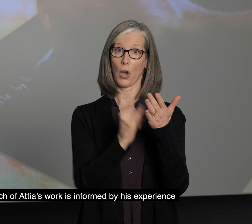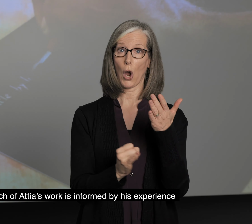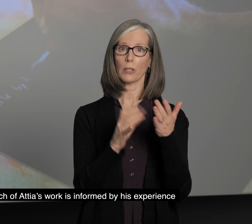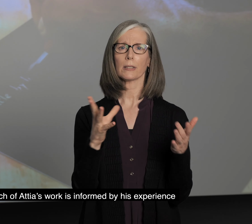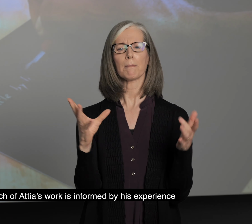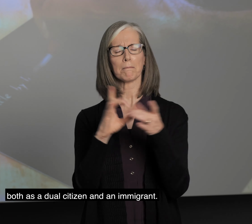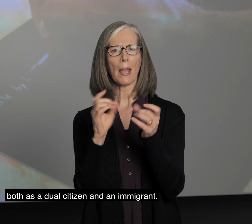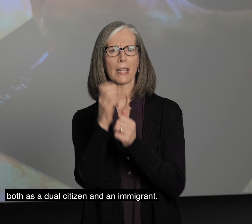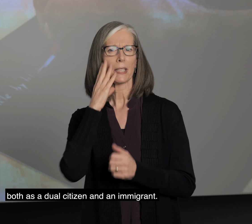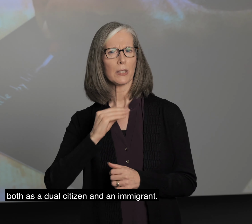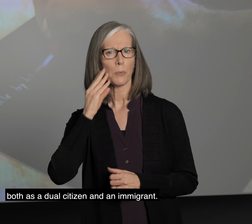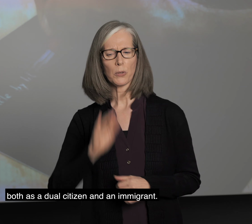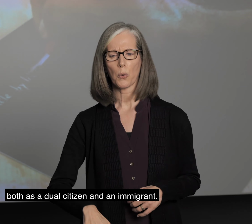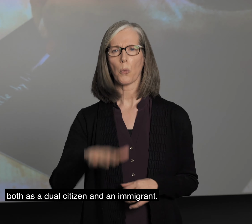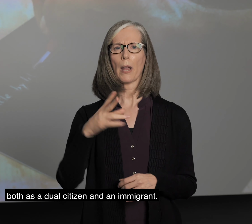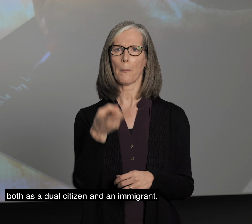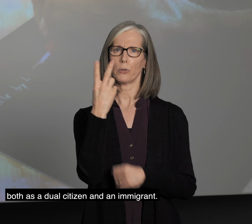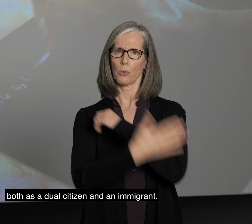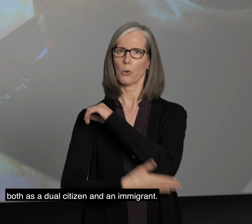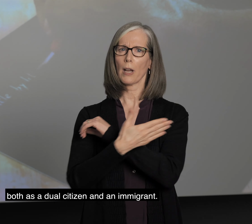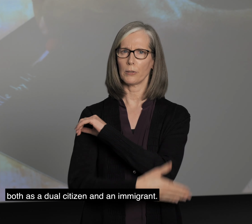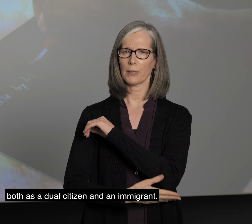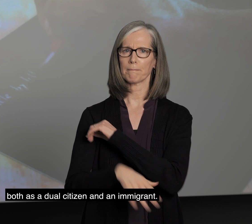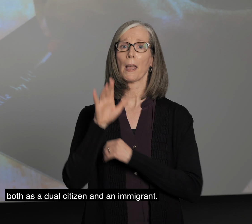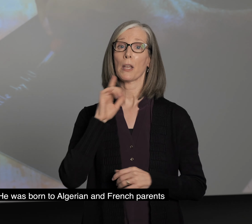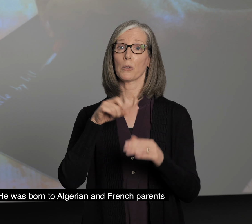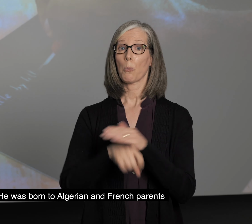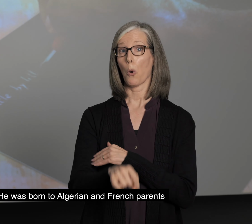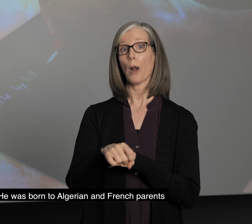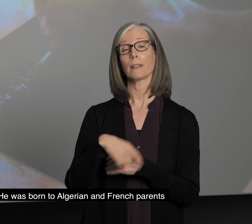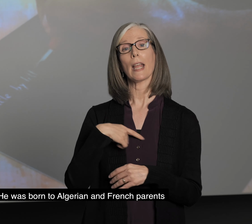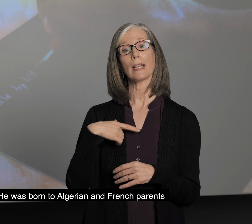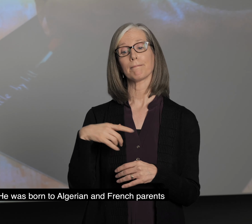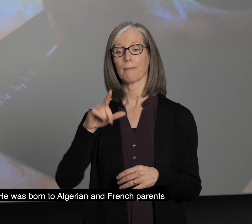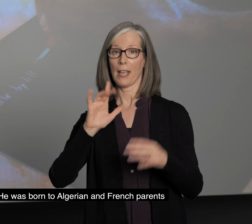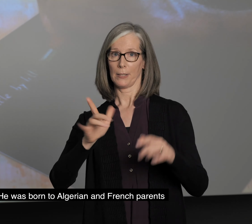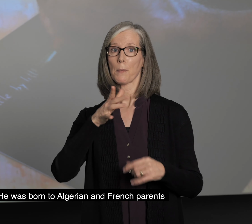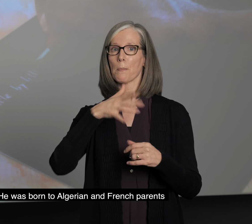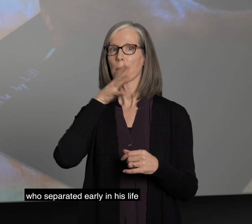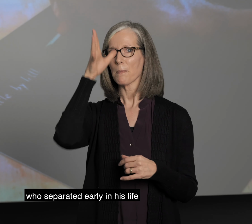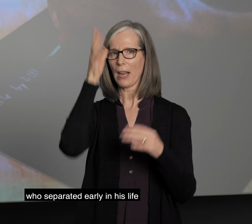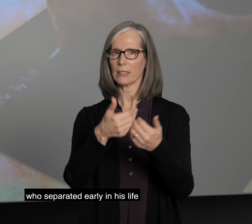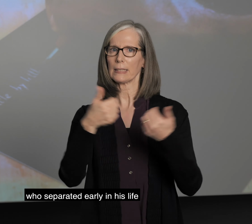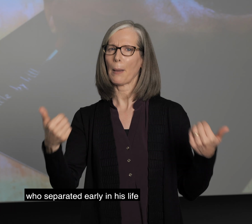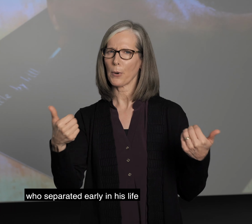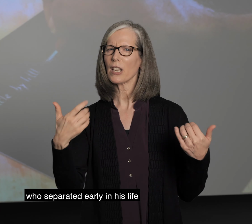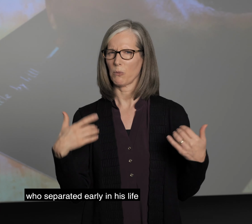his experience both as a dual citizen and an immigrant. He was born to Algerian and French parents who separated early in his